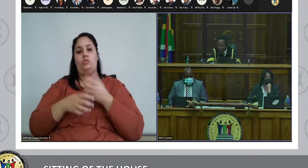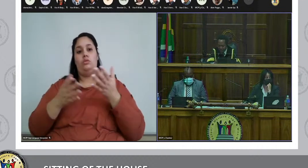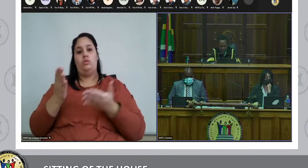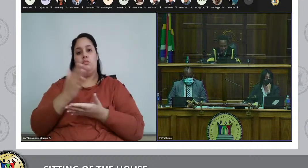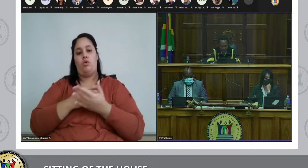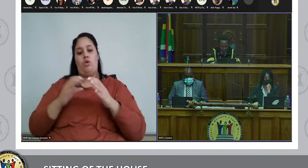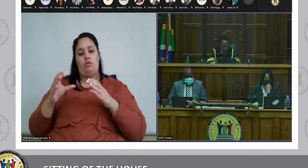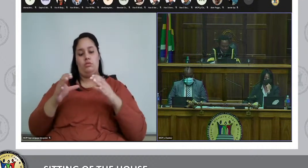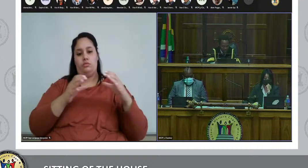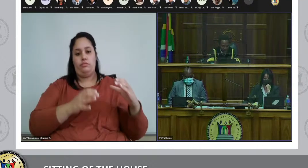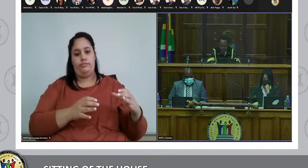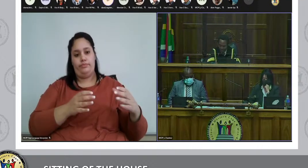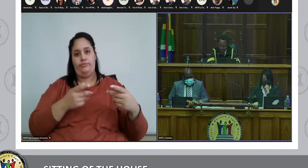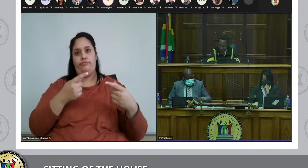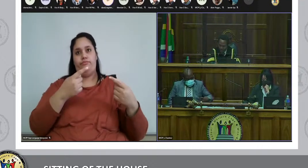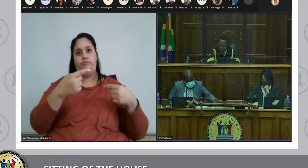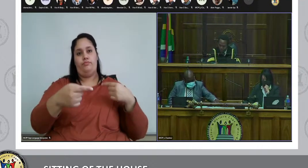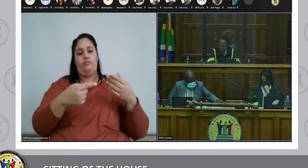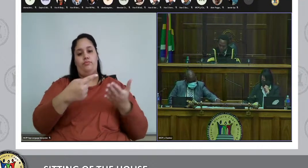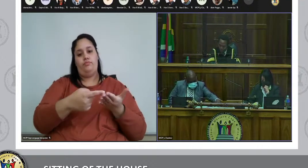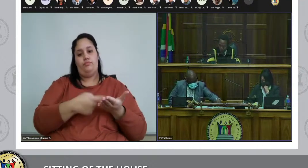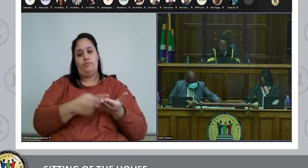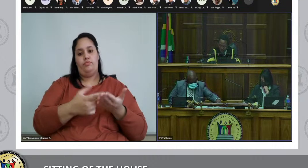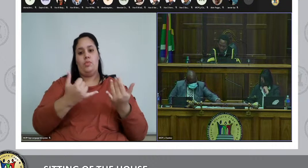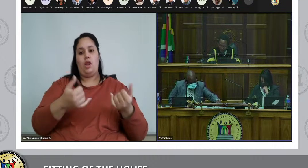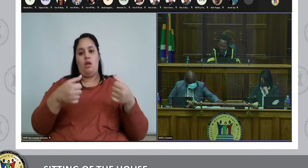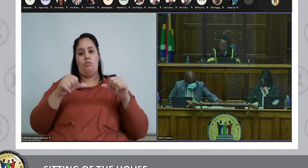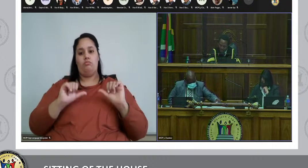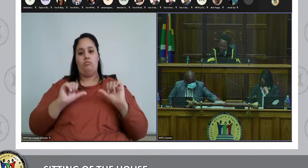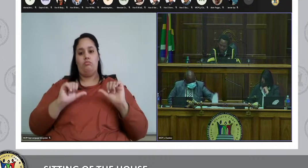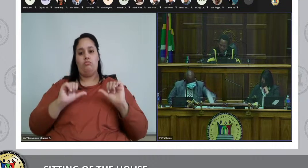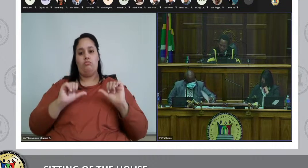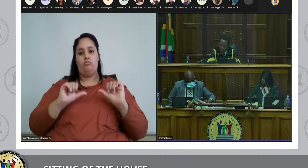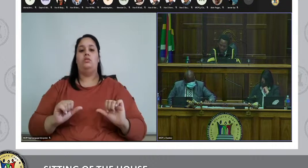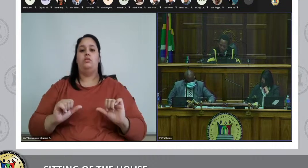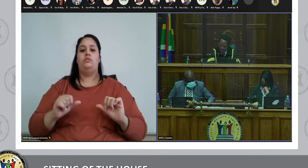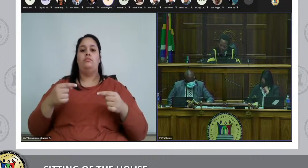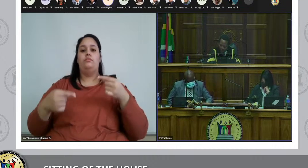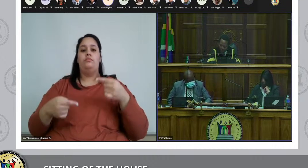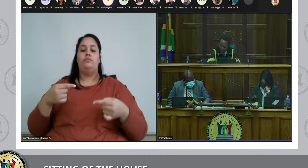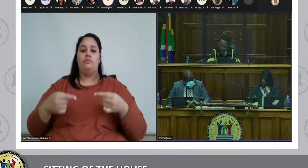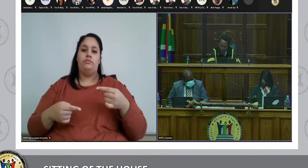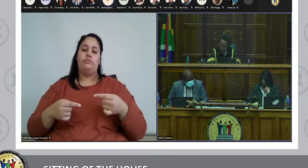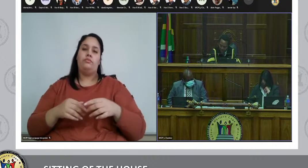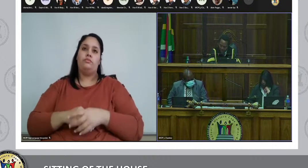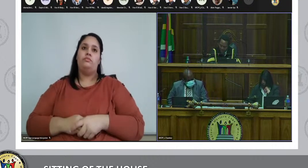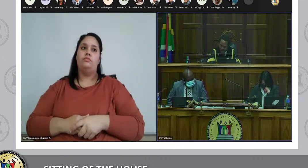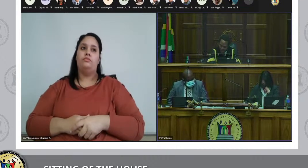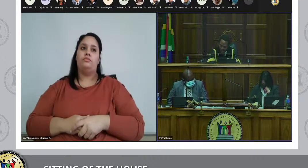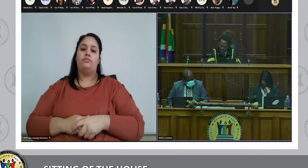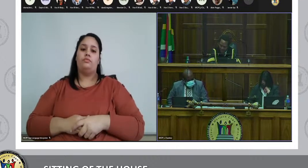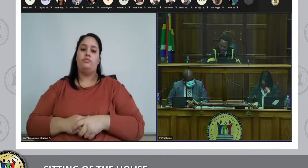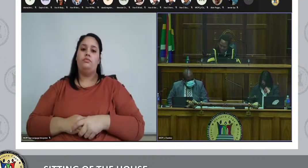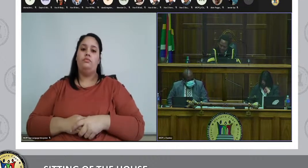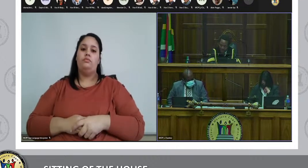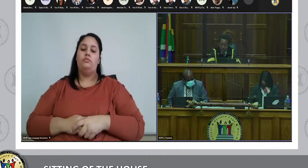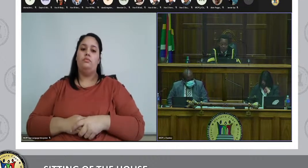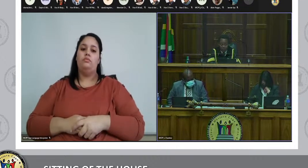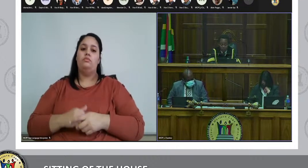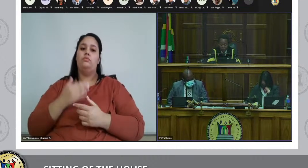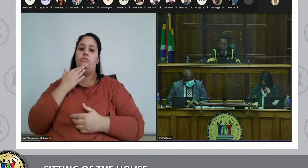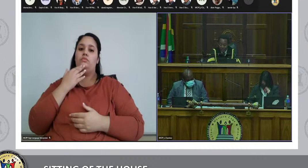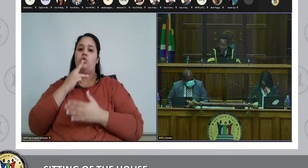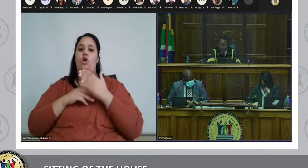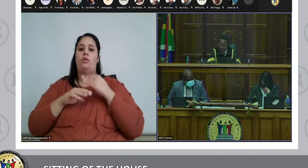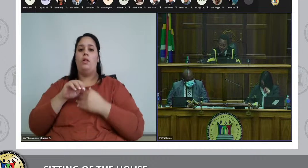particular interpellation. We now move to the next interpellation, which is by Honourable